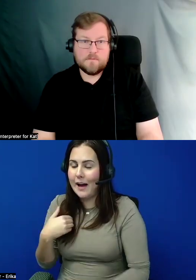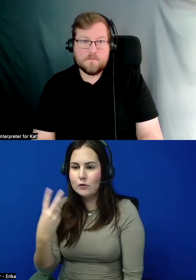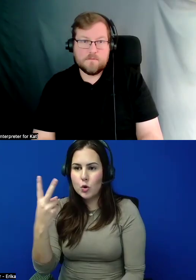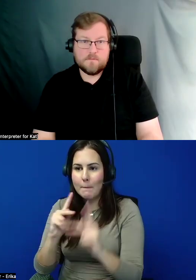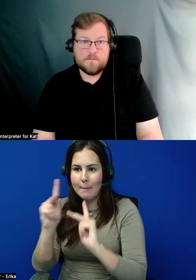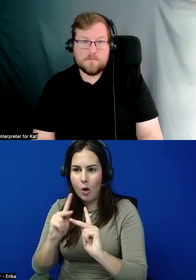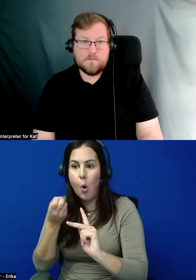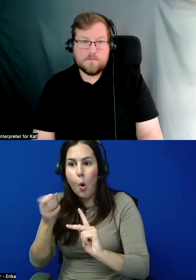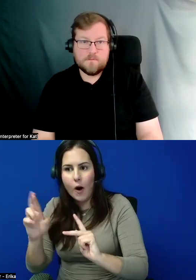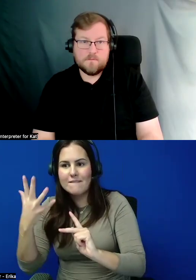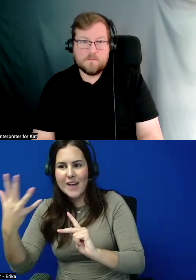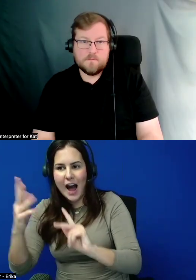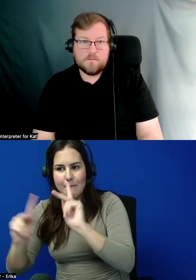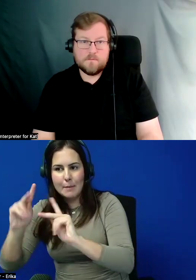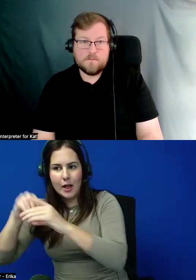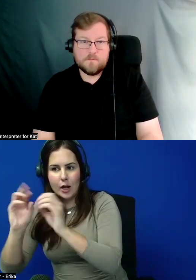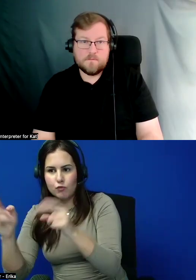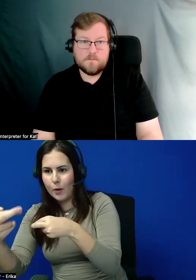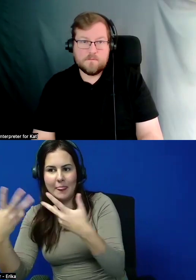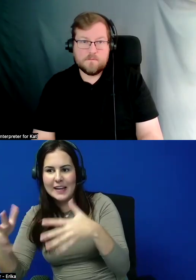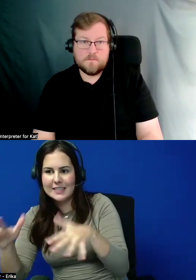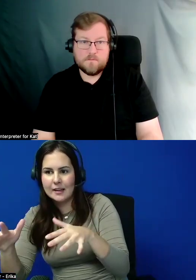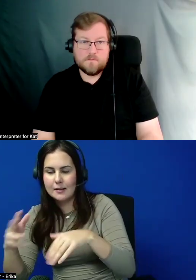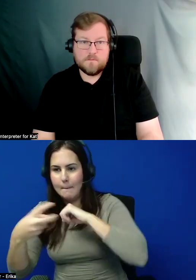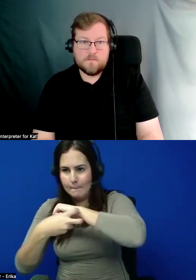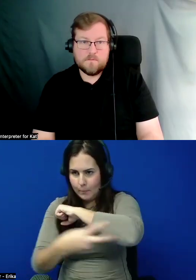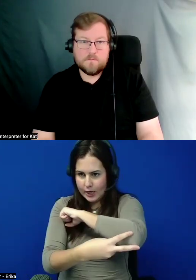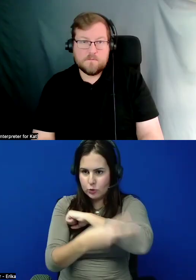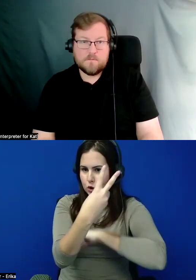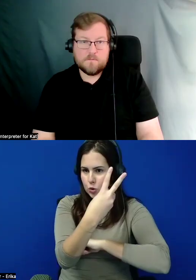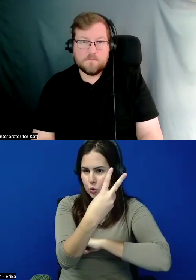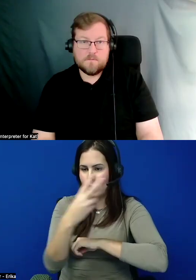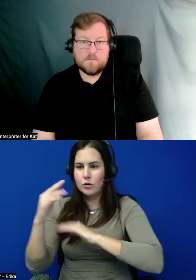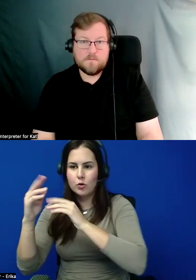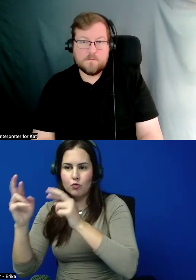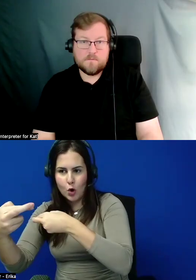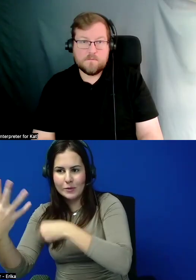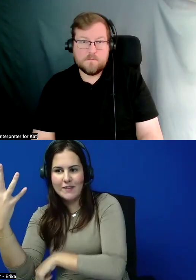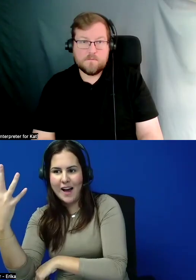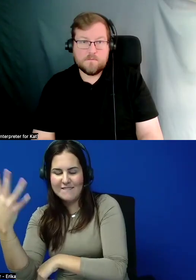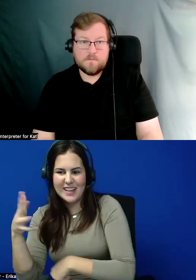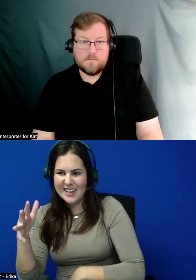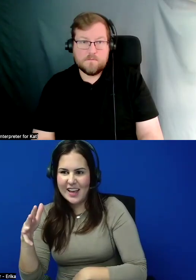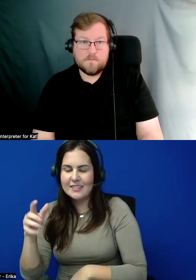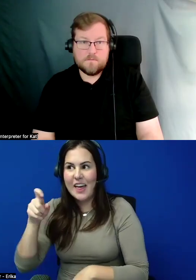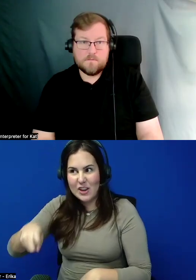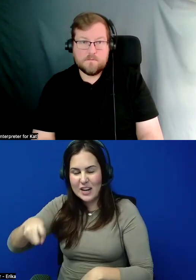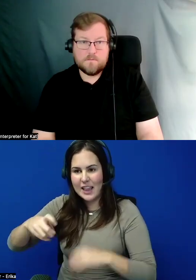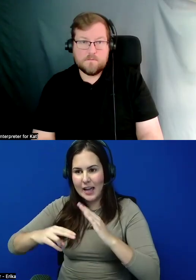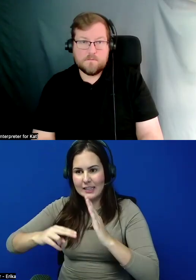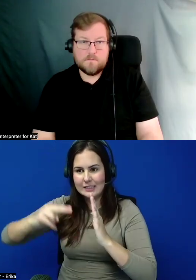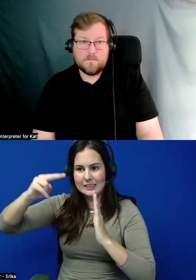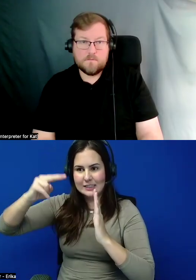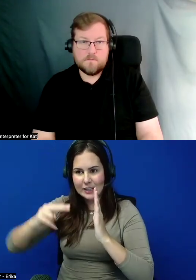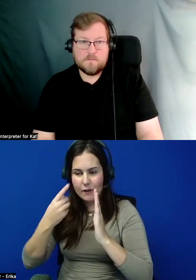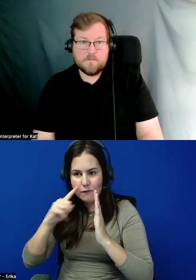room. And so Pablo and David built winch systems to pull equipment up, and then we